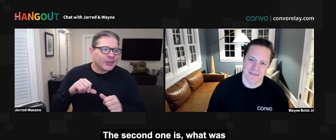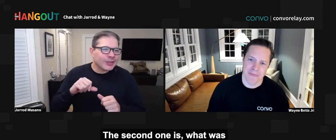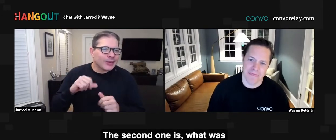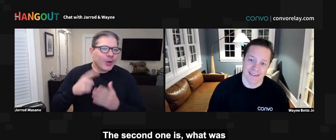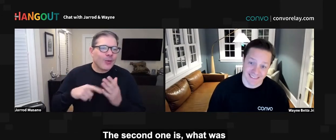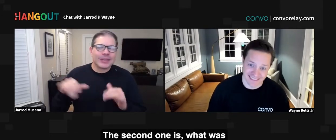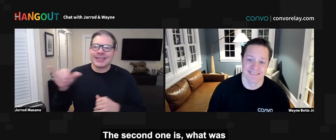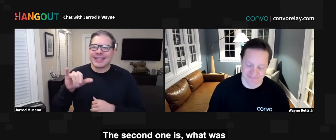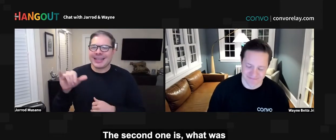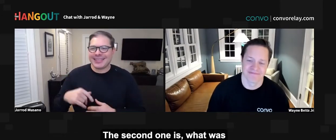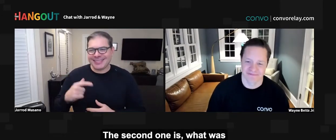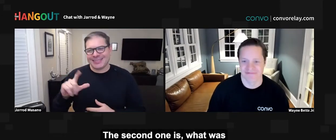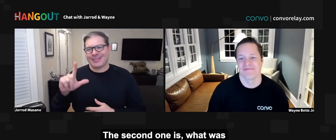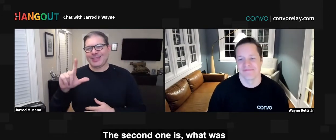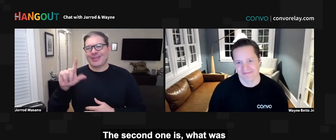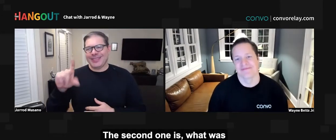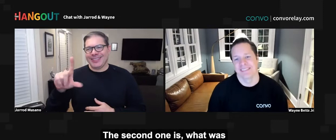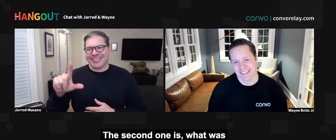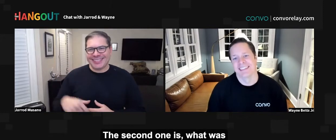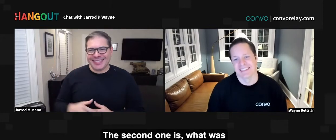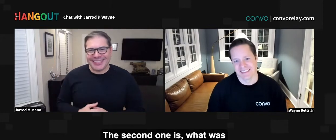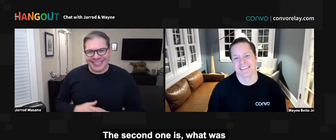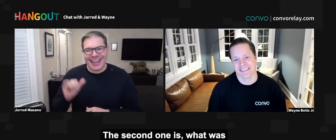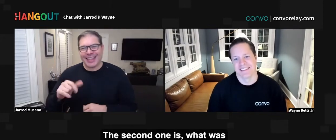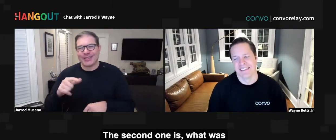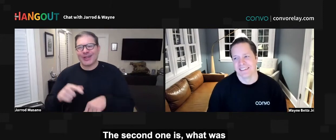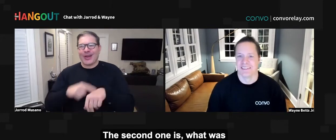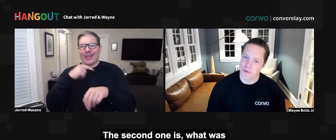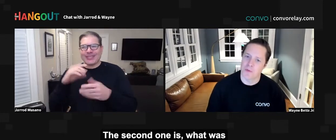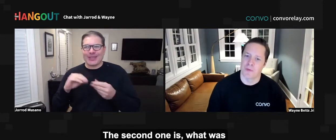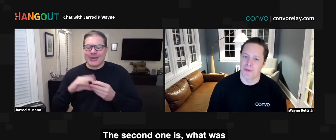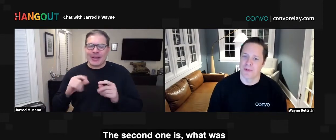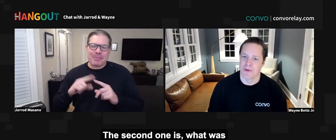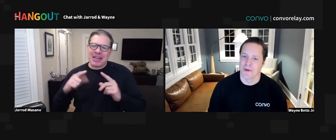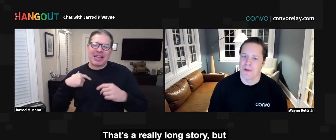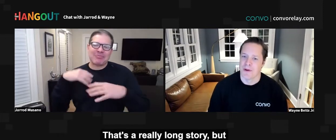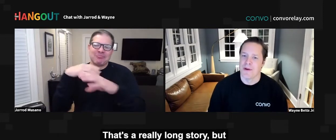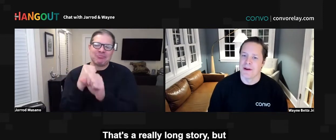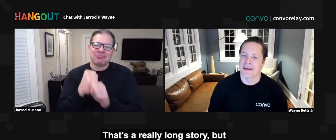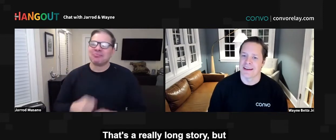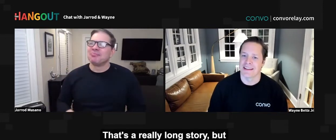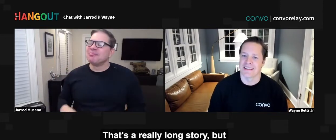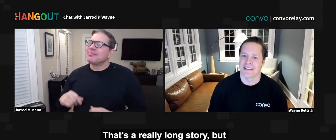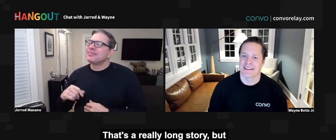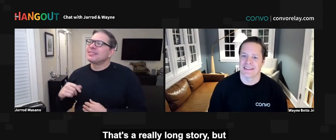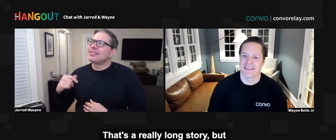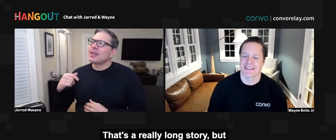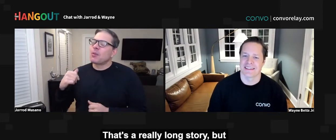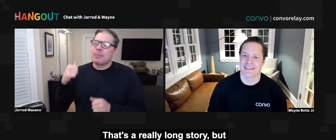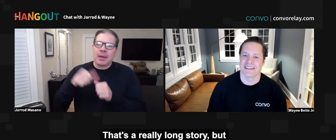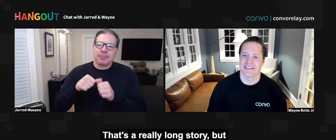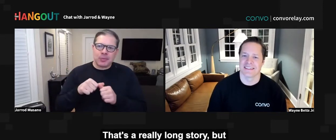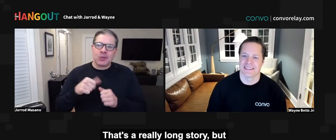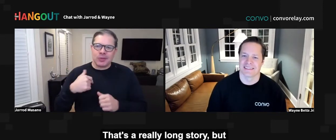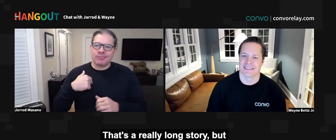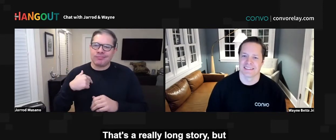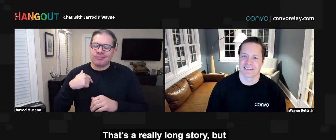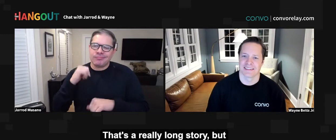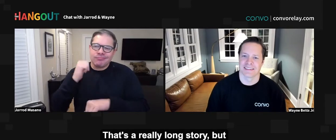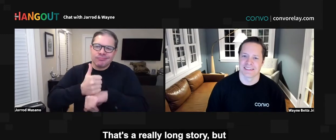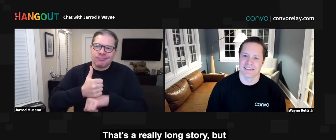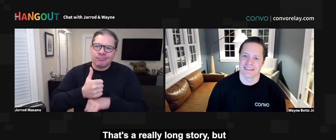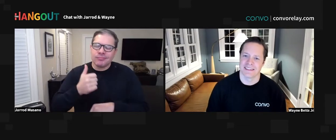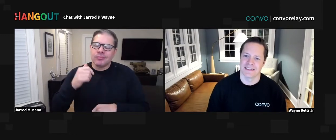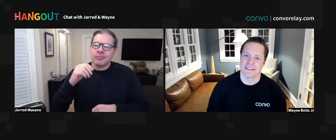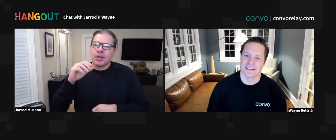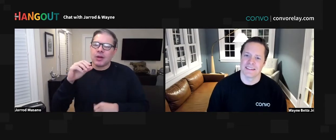second one is, what was it like when you first met? That's a really long story, but maybe I could